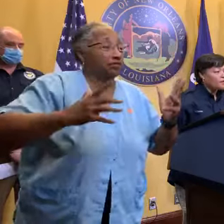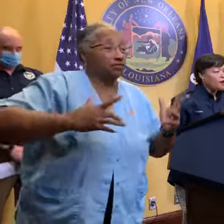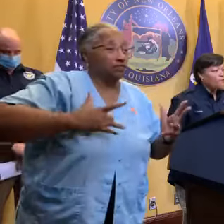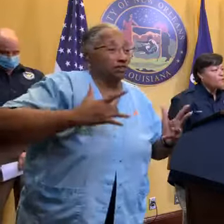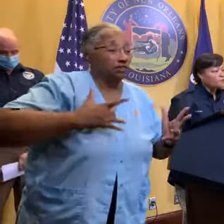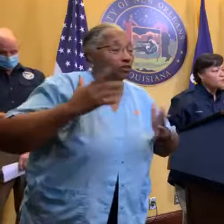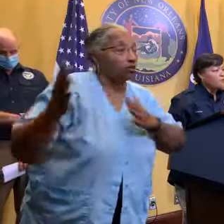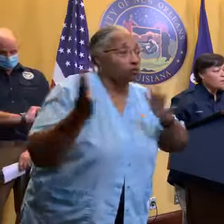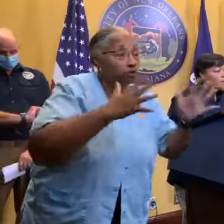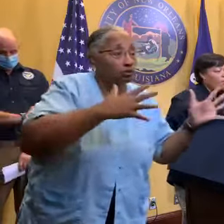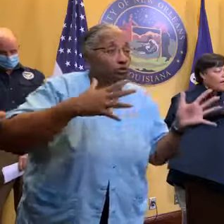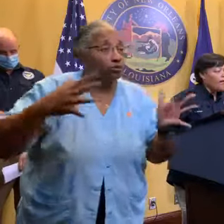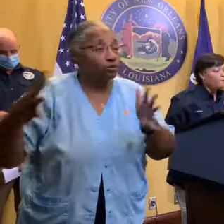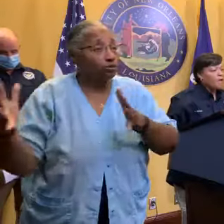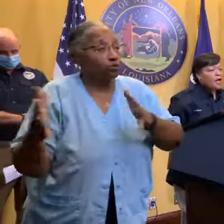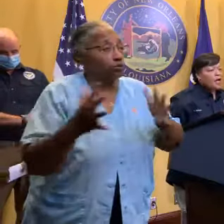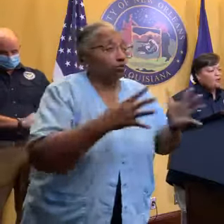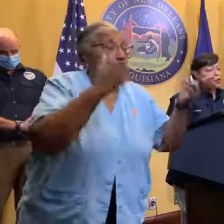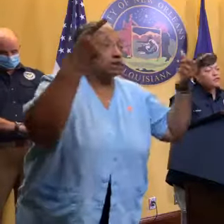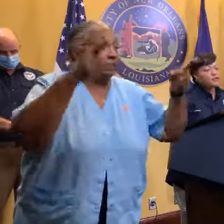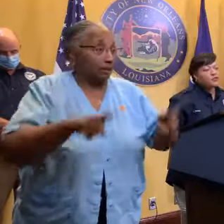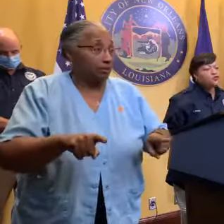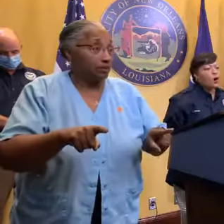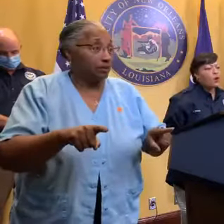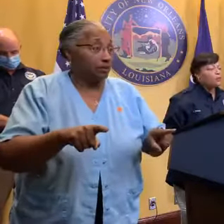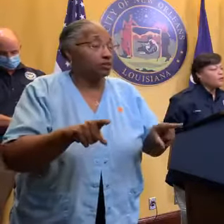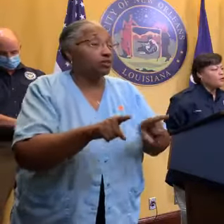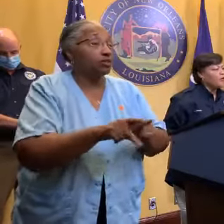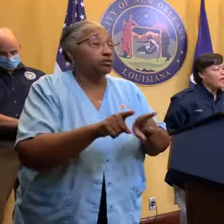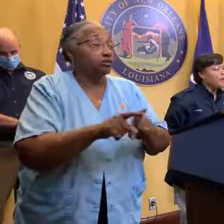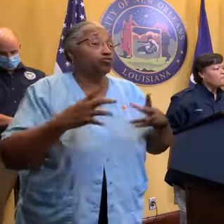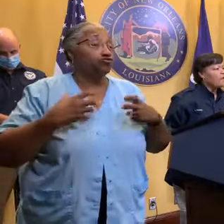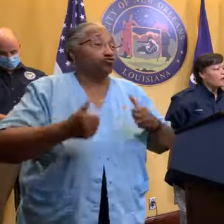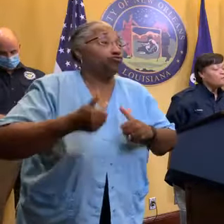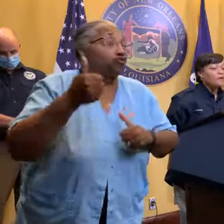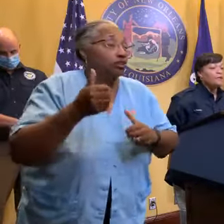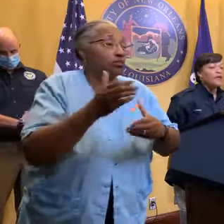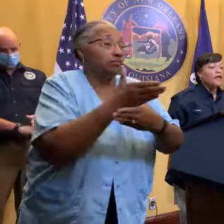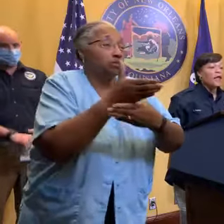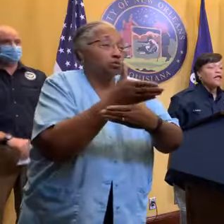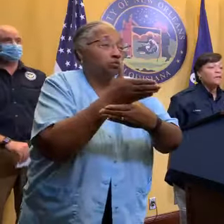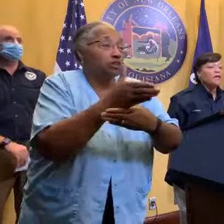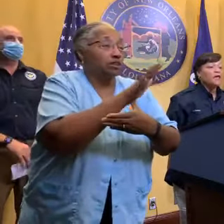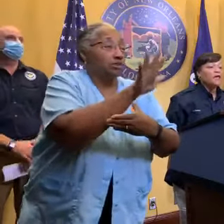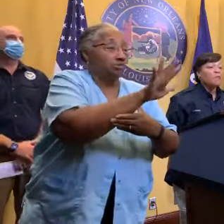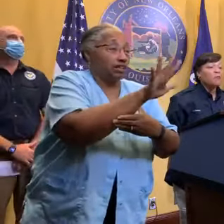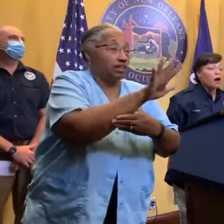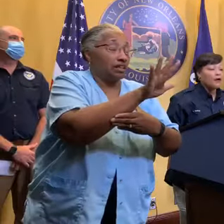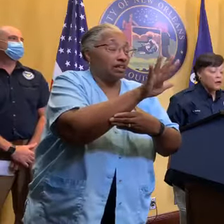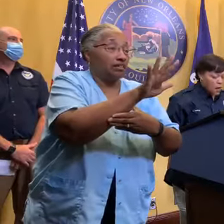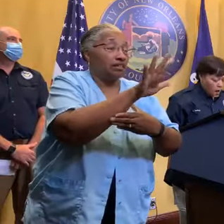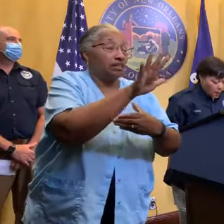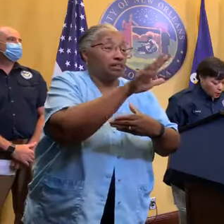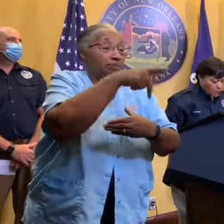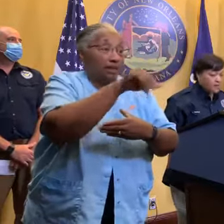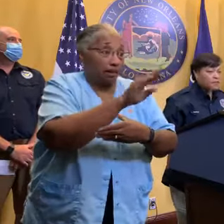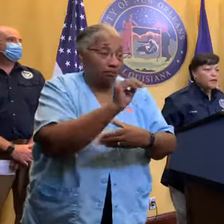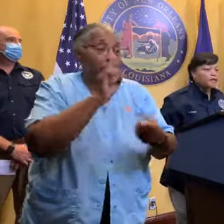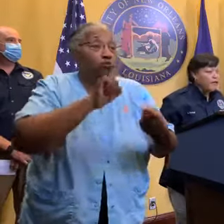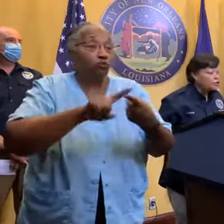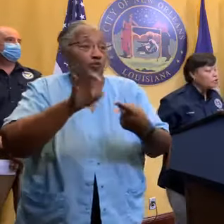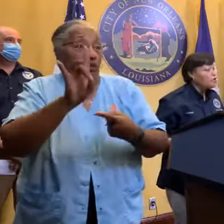wind forces coming our way, and of course getting stronger between that 5 p.m. and 8 p.m. mark, with